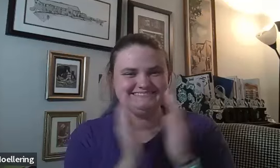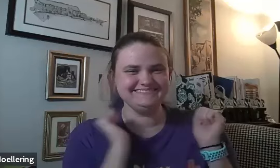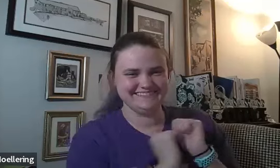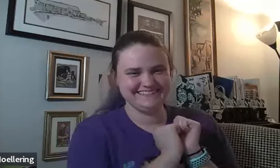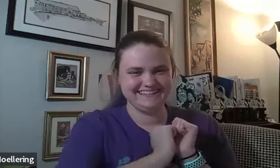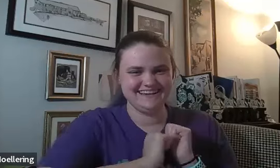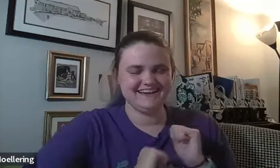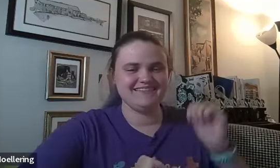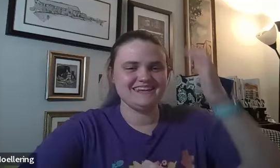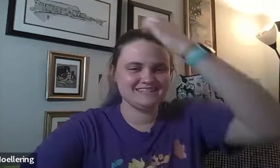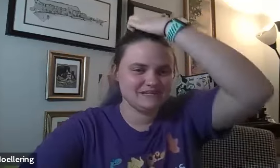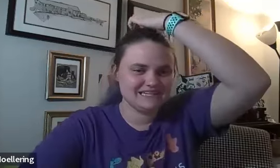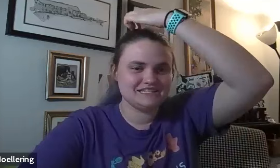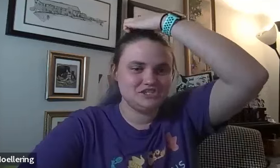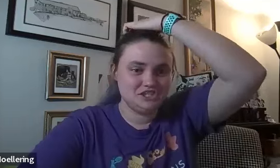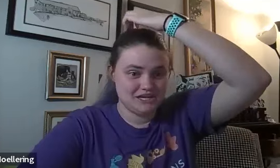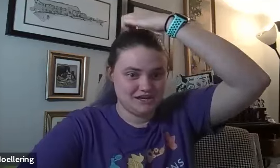Ooh, good. All right. The next one is Jenna.